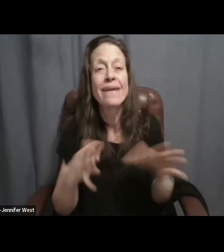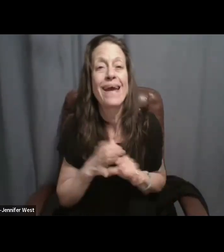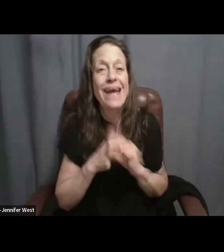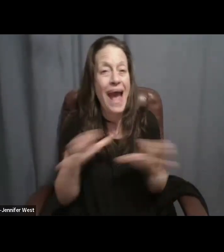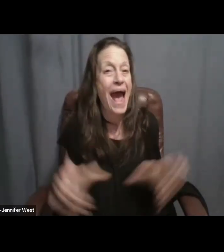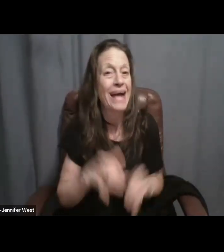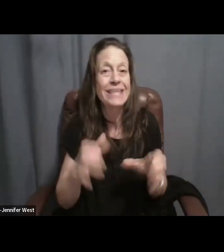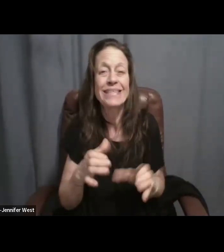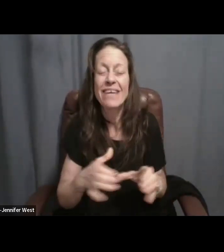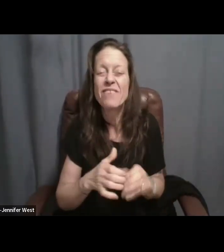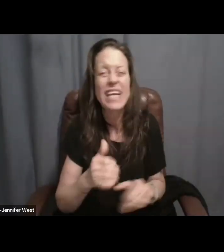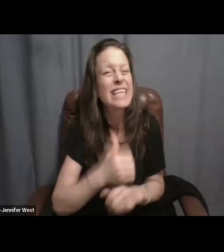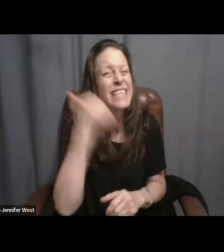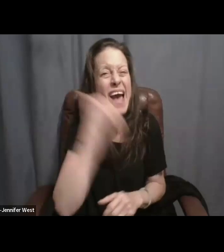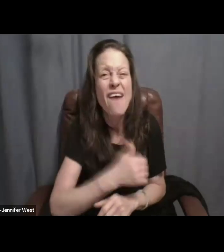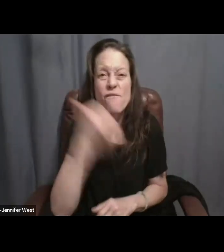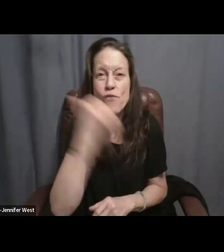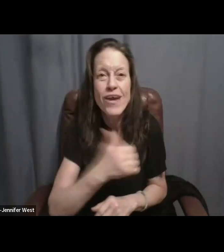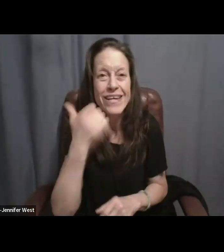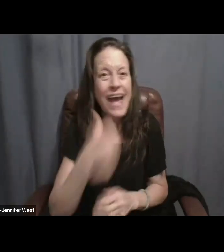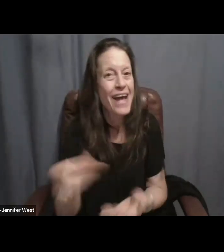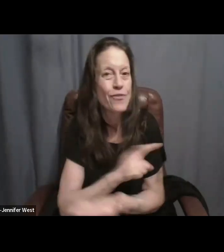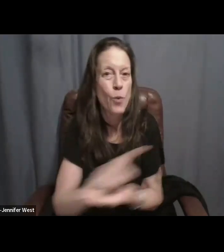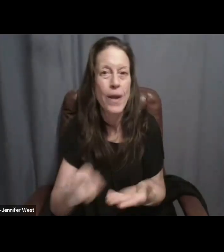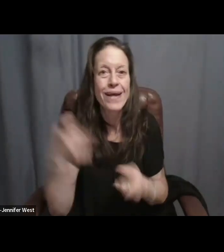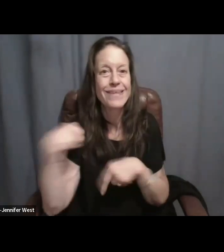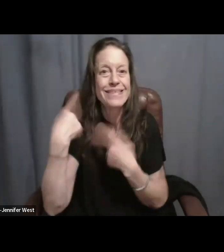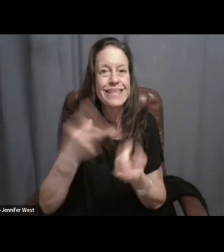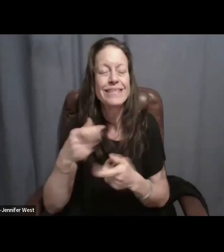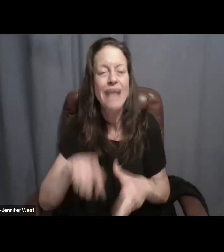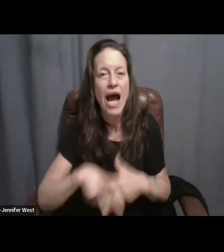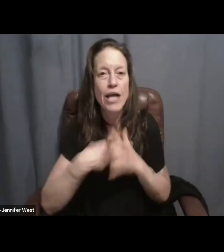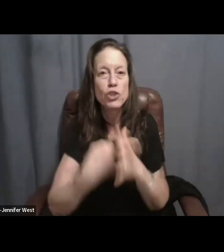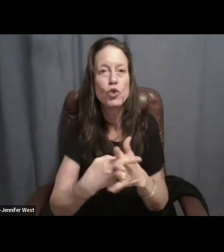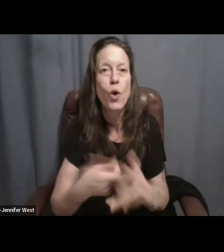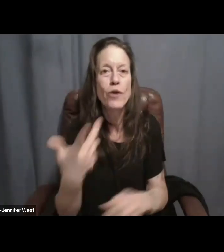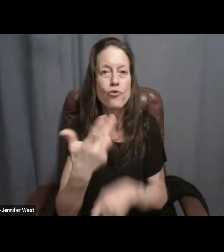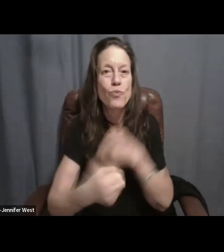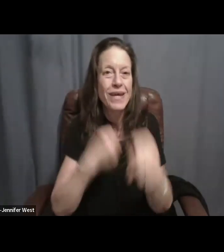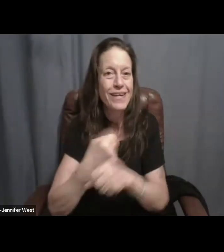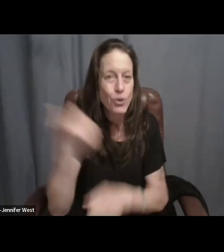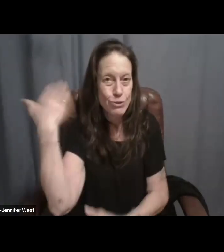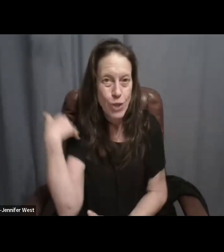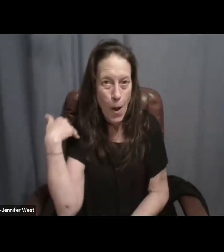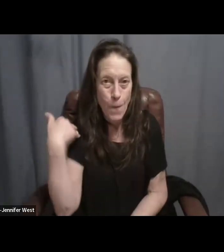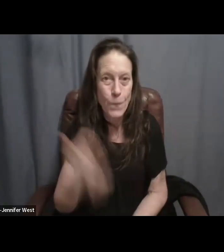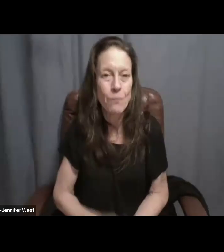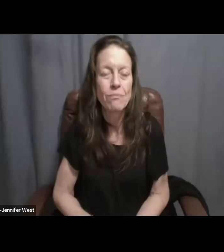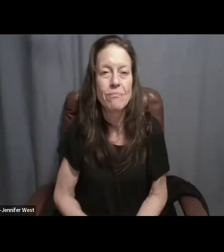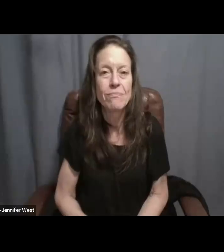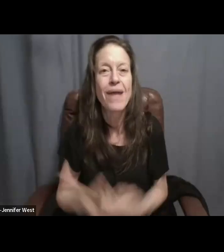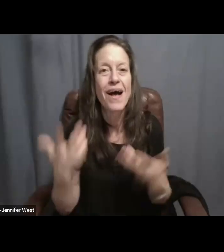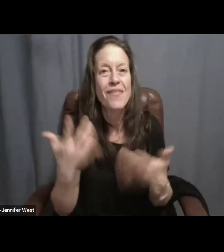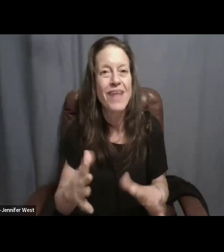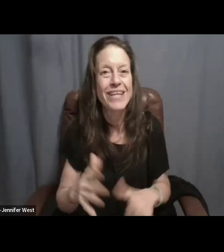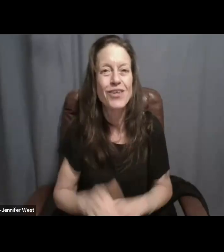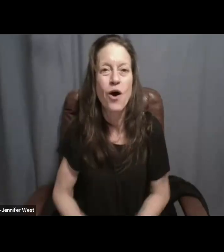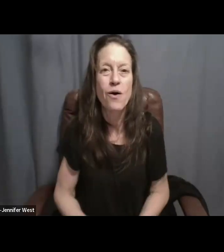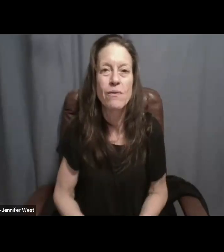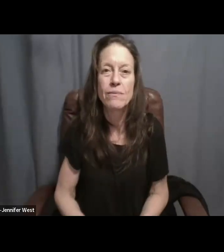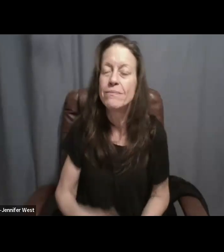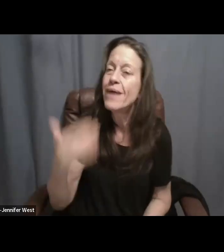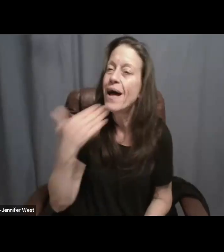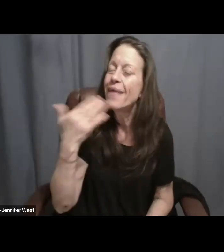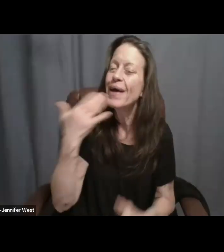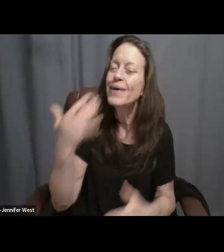I joined 3 years ago. So that's it, Melissa. Thank you. Thank you so